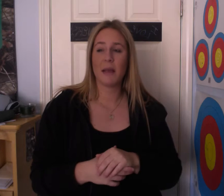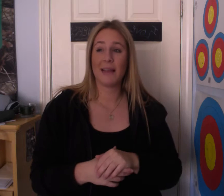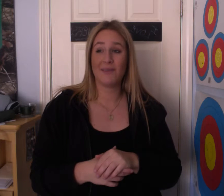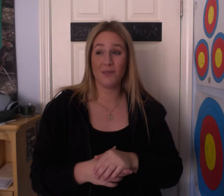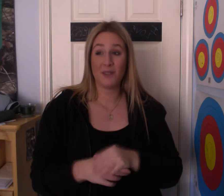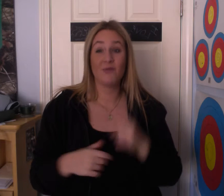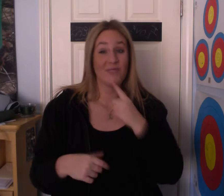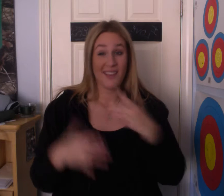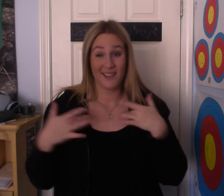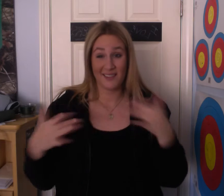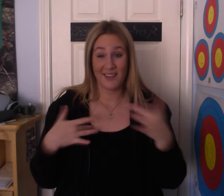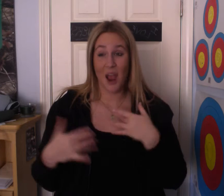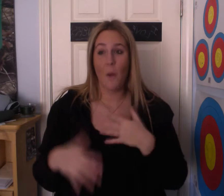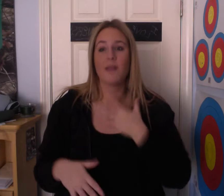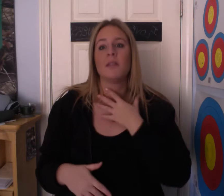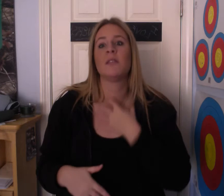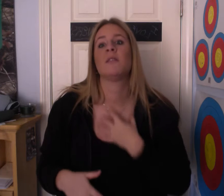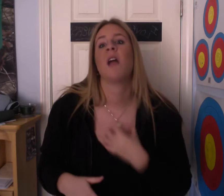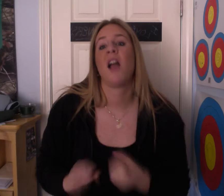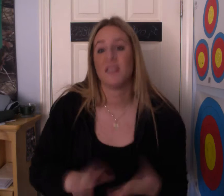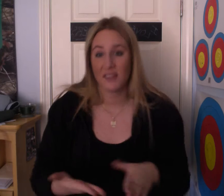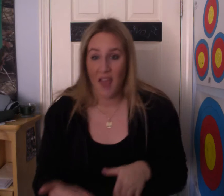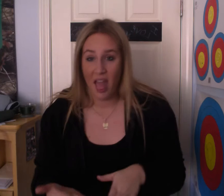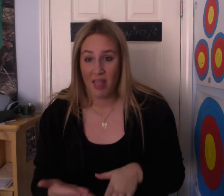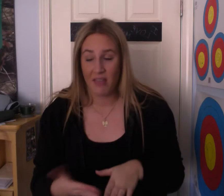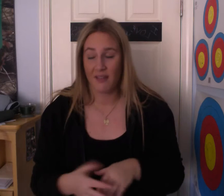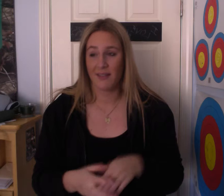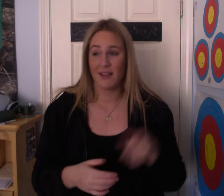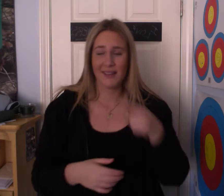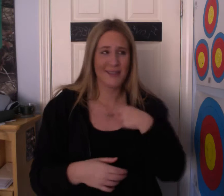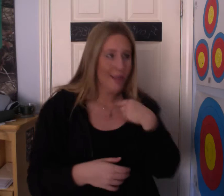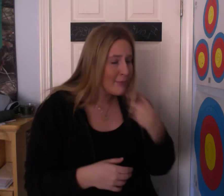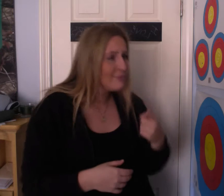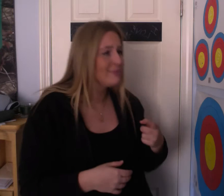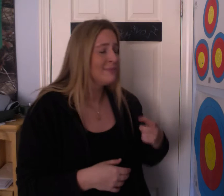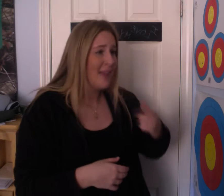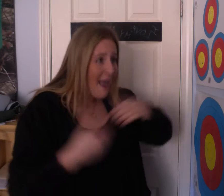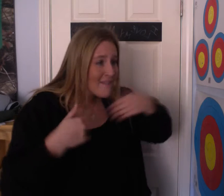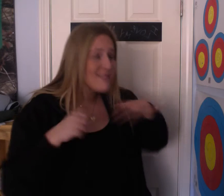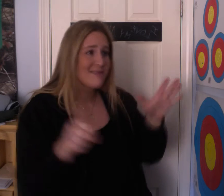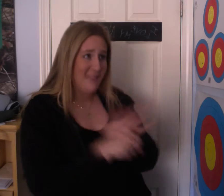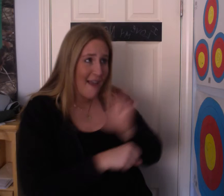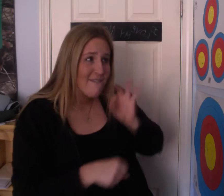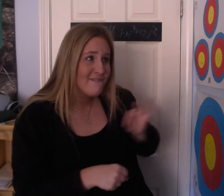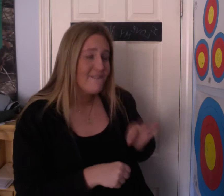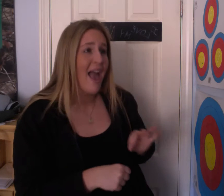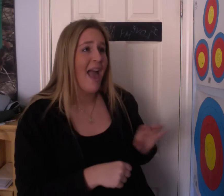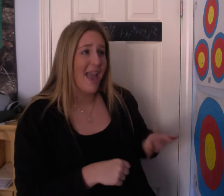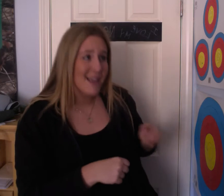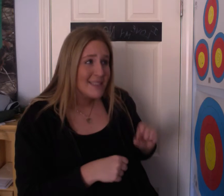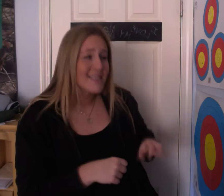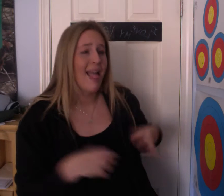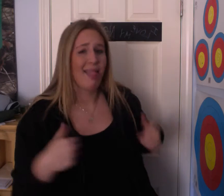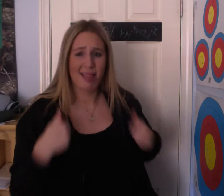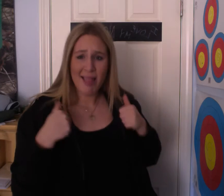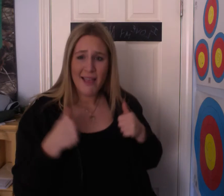during Ramadan. I would explain to them that I have enough fat to live off of for 3 whole months, so fasting from sunrise to sunset is a piece